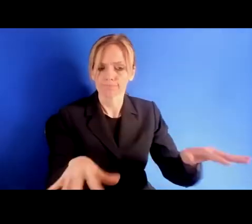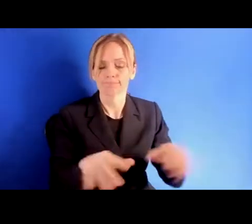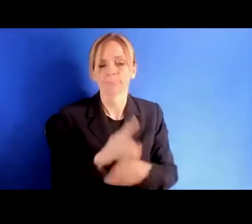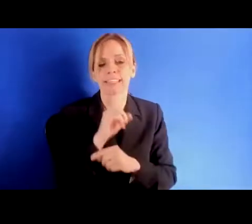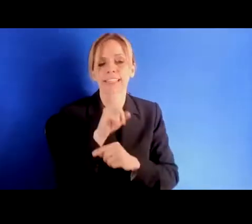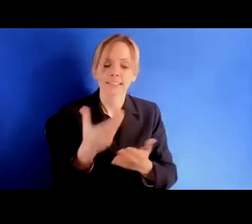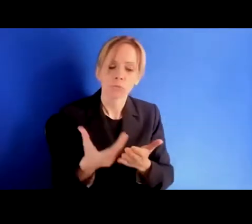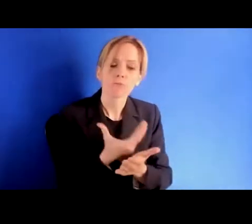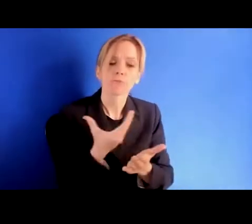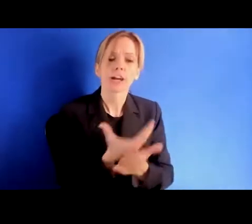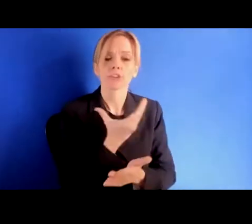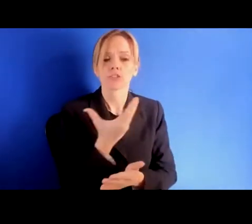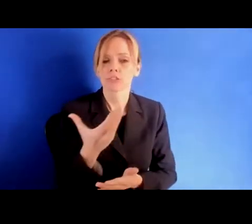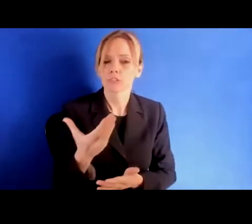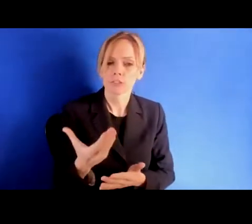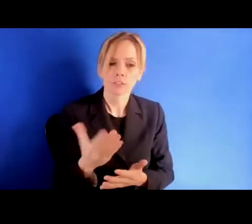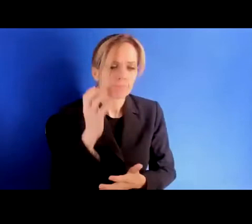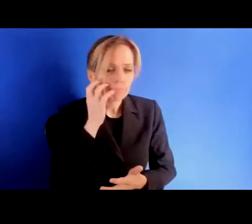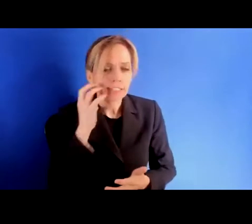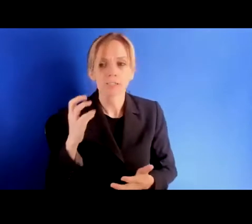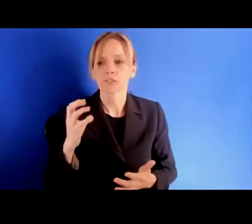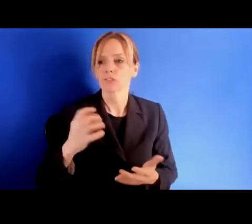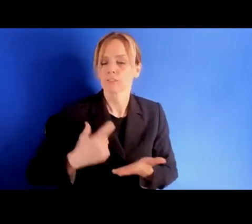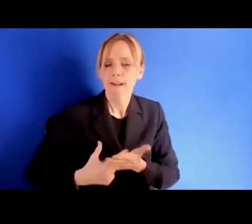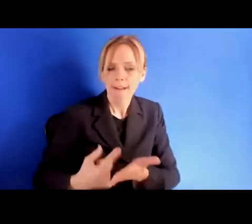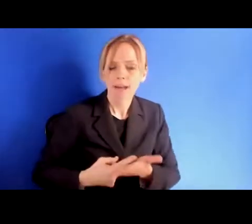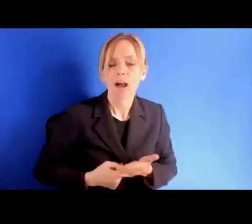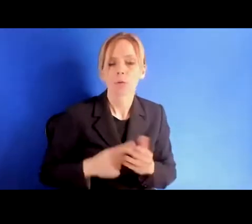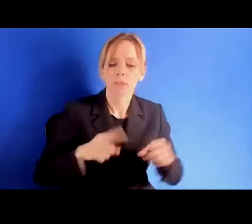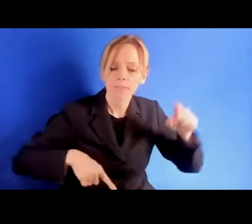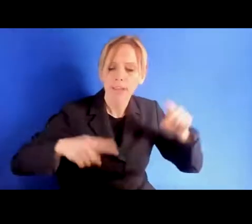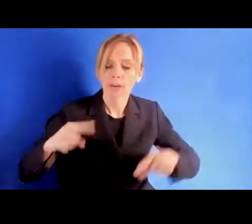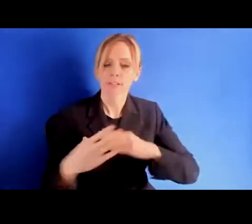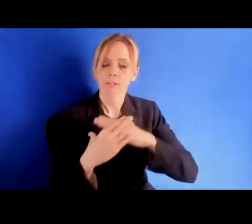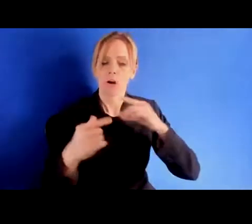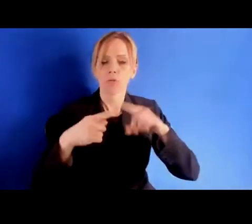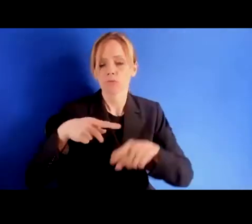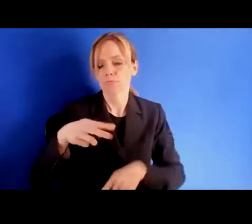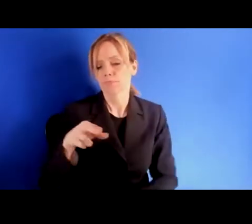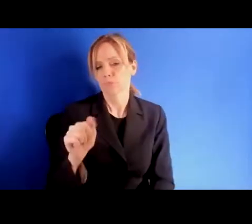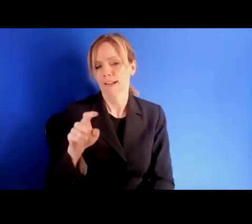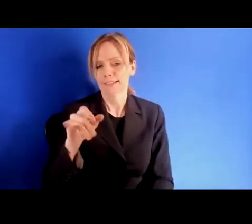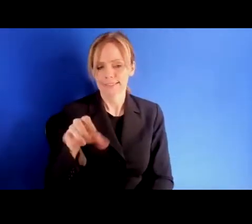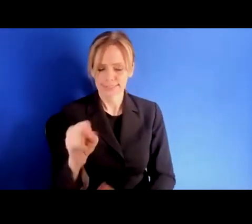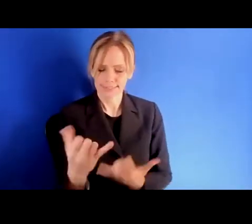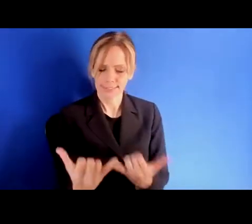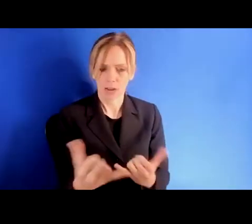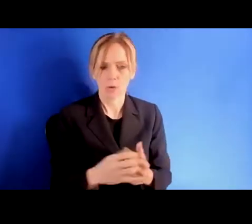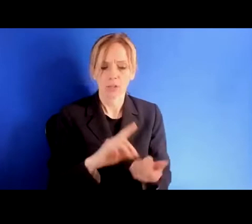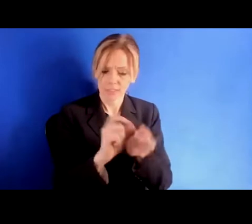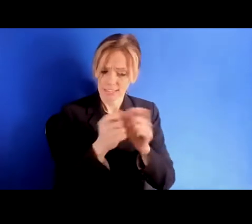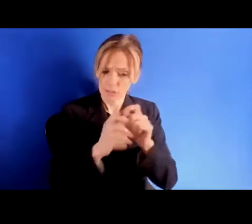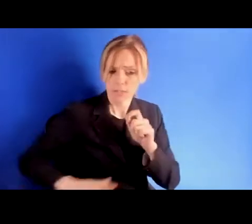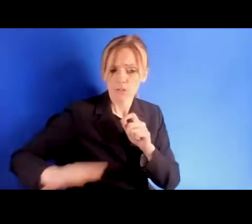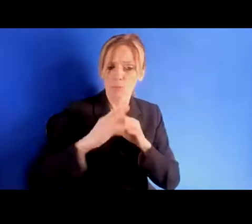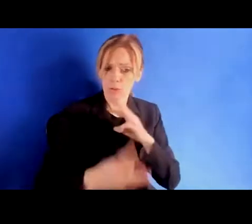rich dialogue with Ferre's call to praxis now, to change the world as it is today,